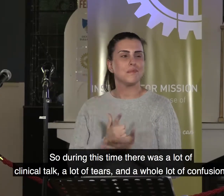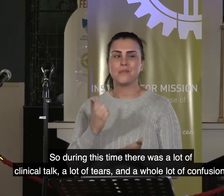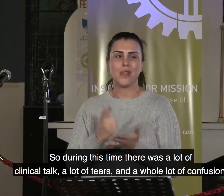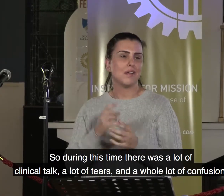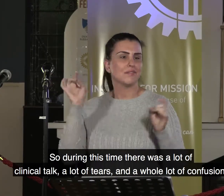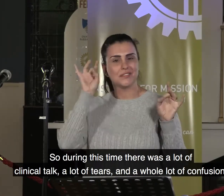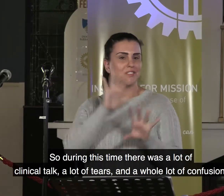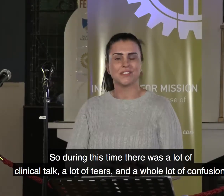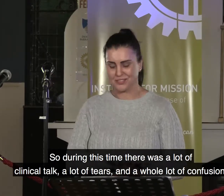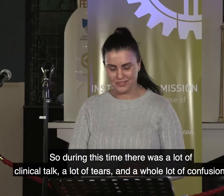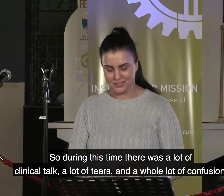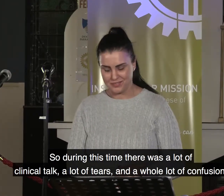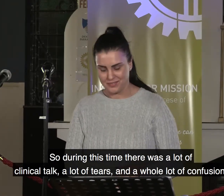a whole lot of confusion.